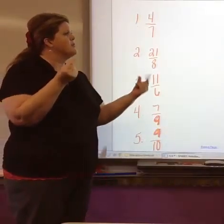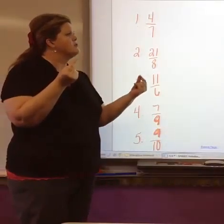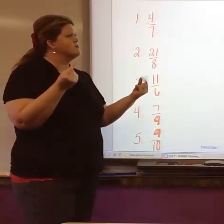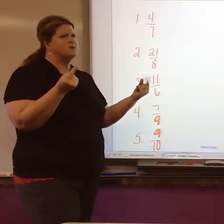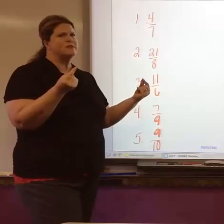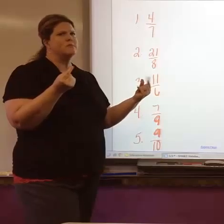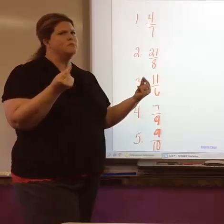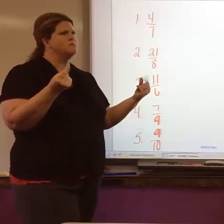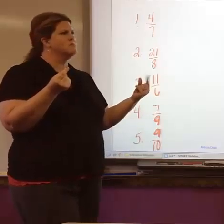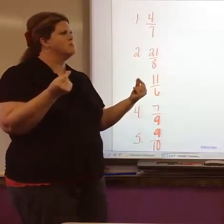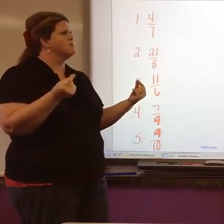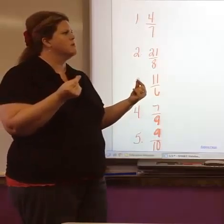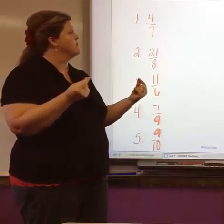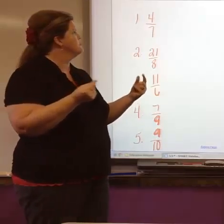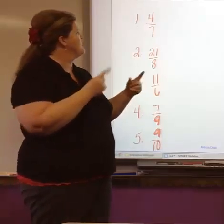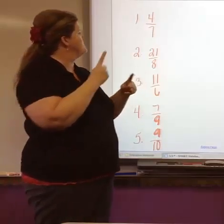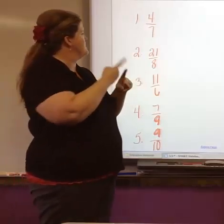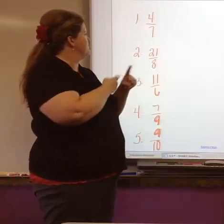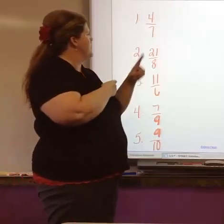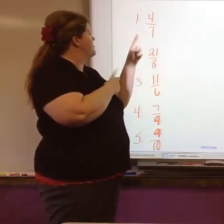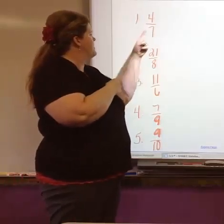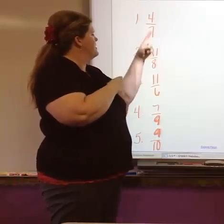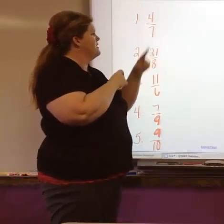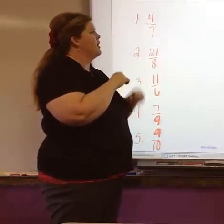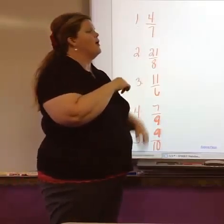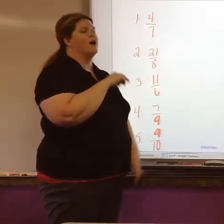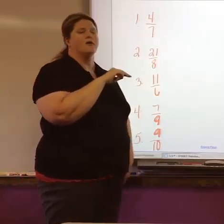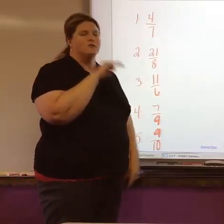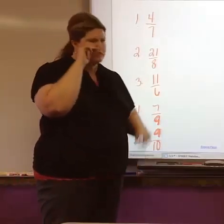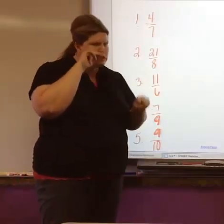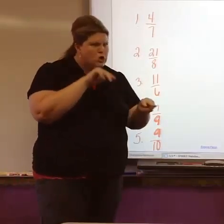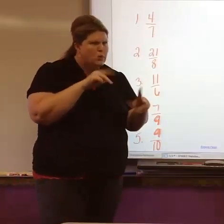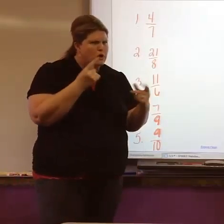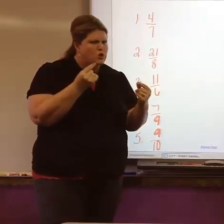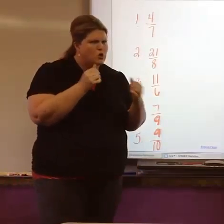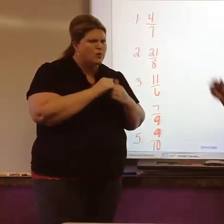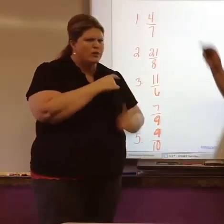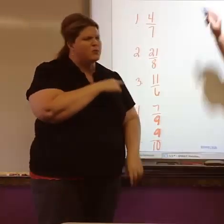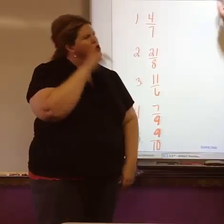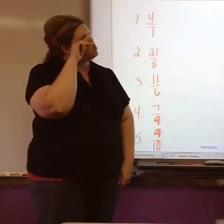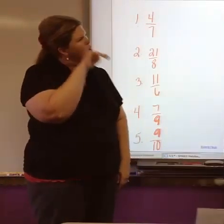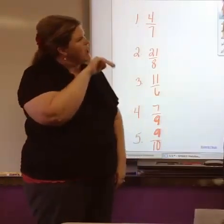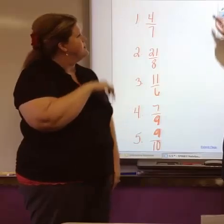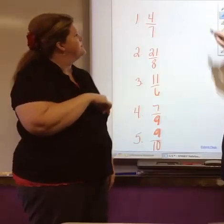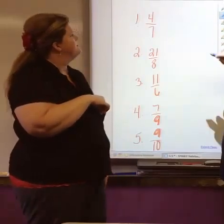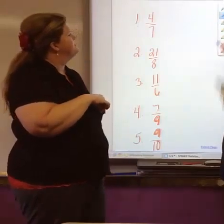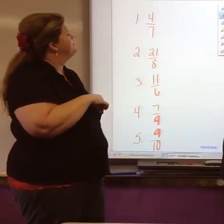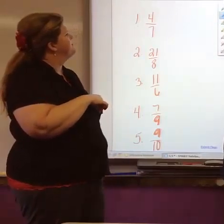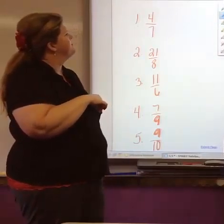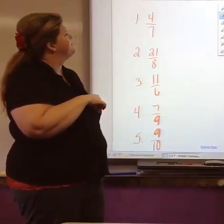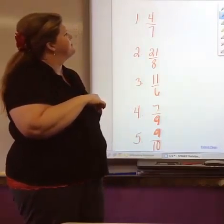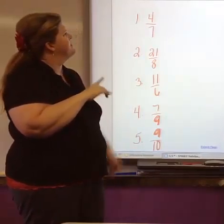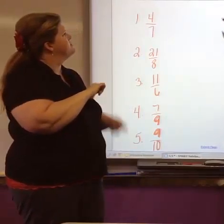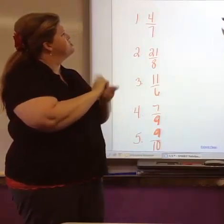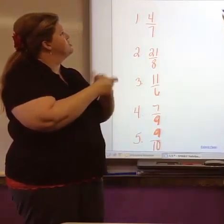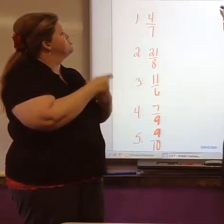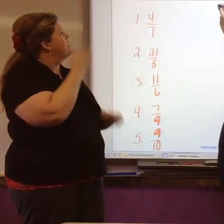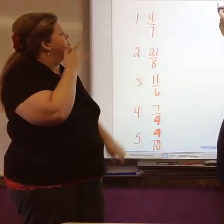And what are they doing with them? They're changing looking from- at them. Oh. Look at them. I have to change